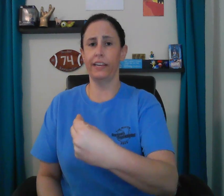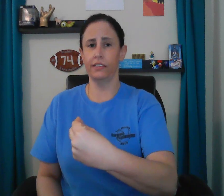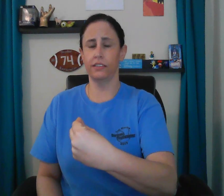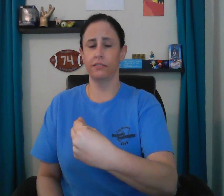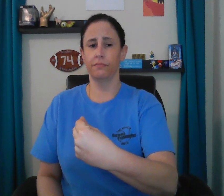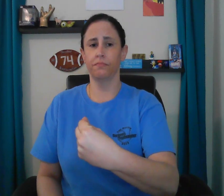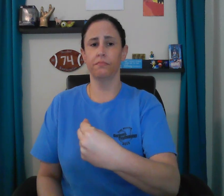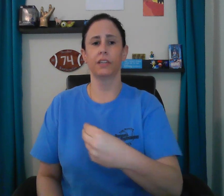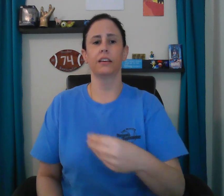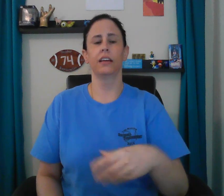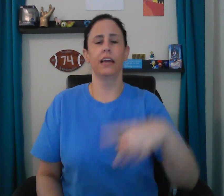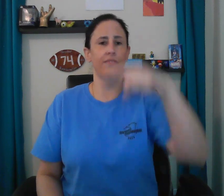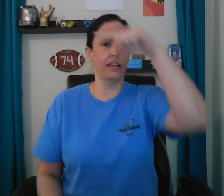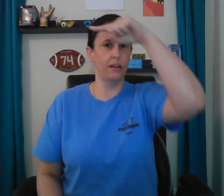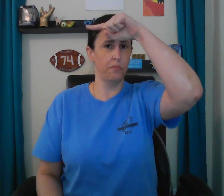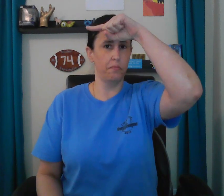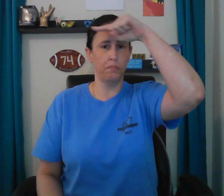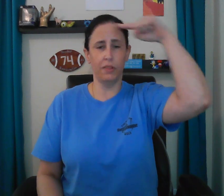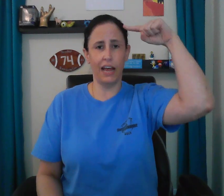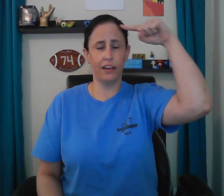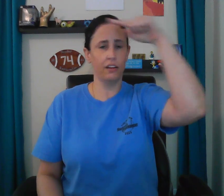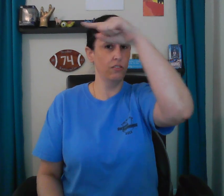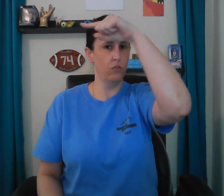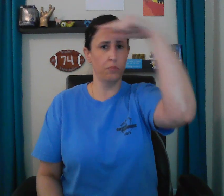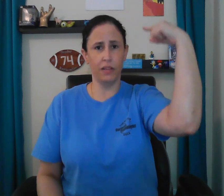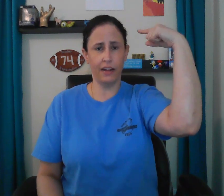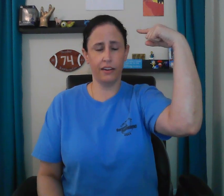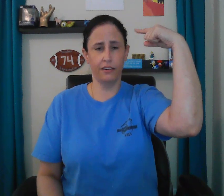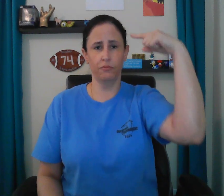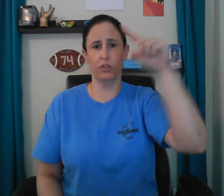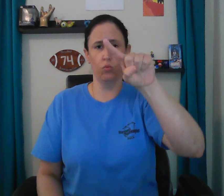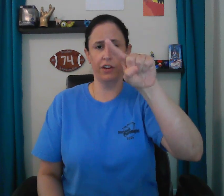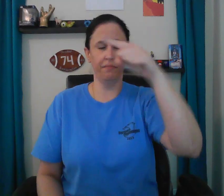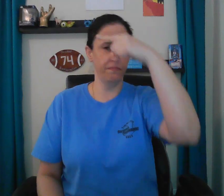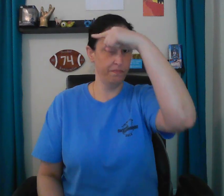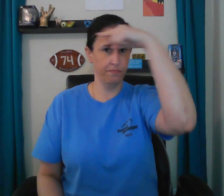white. And then black or black with a 1.